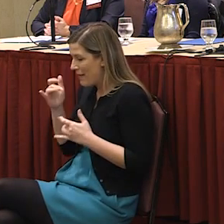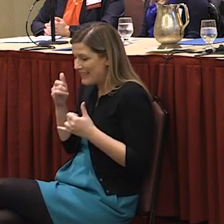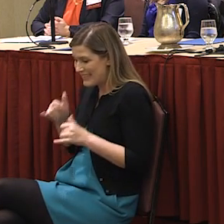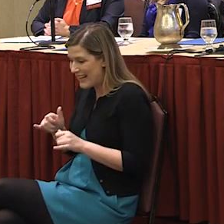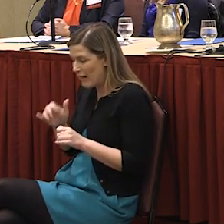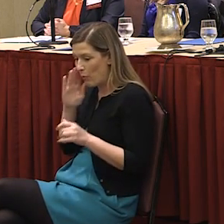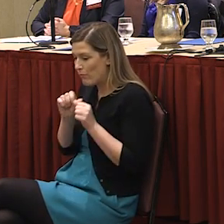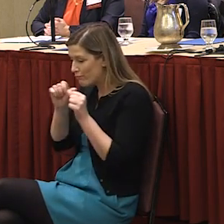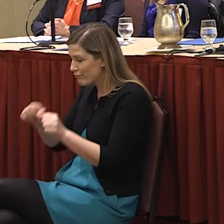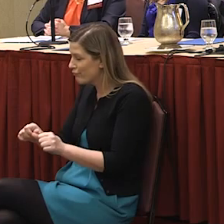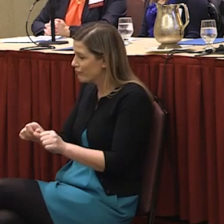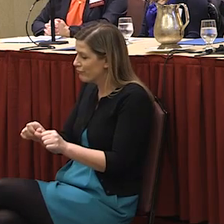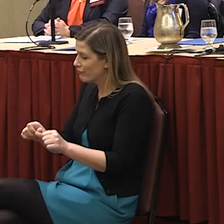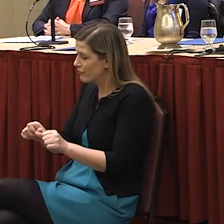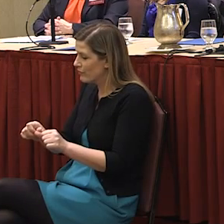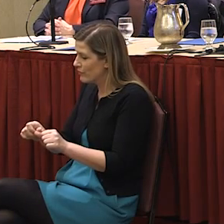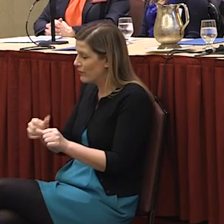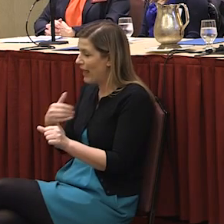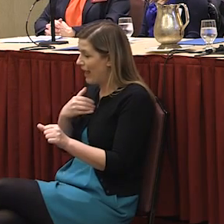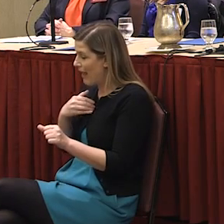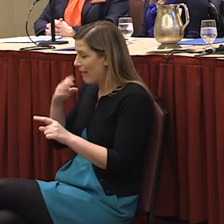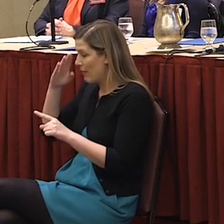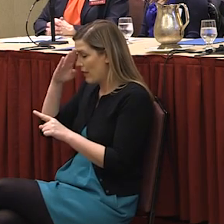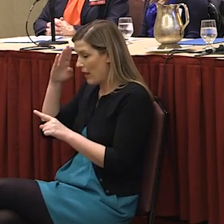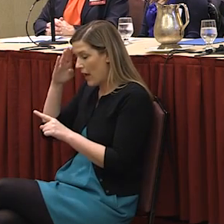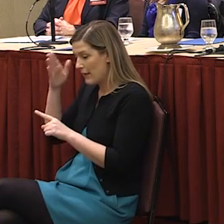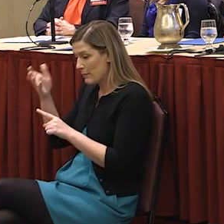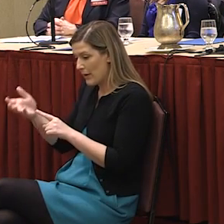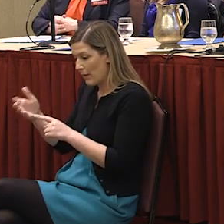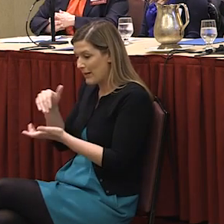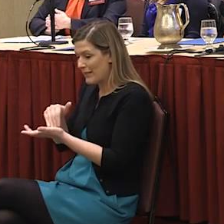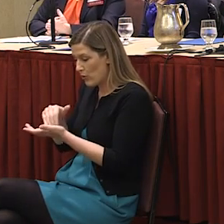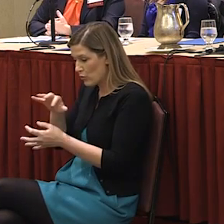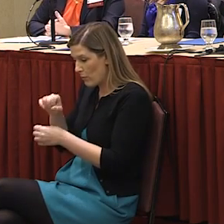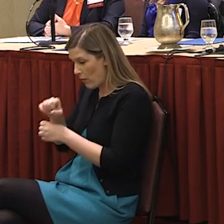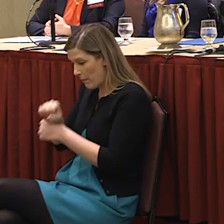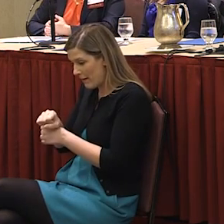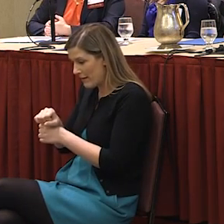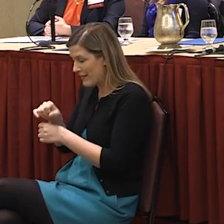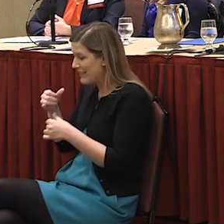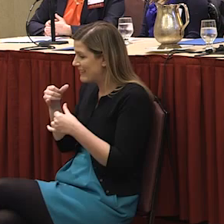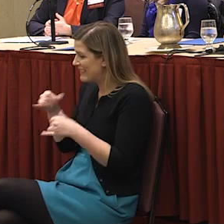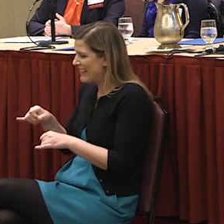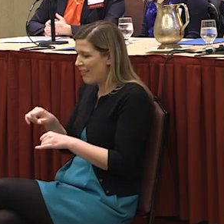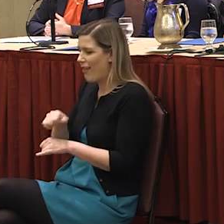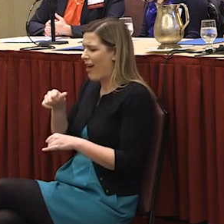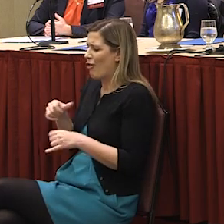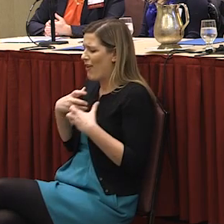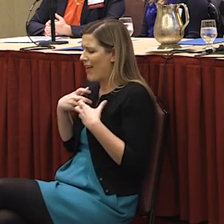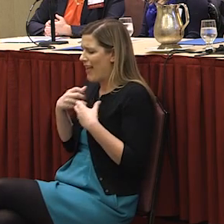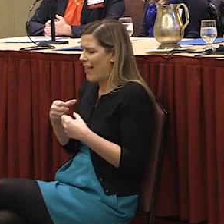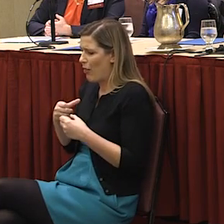still going to persist. So as we have the hospital, and the doctor's appointments, there's still a whole other health aspect